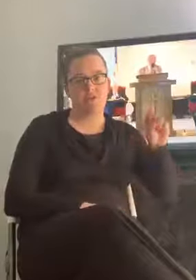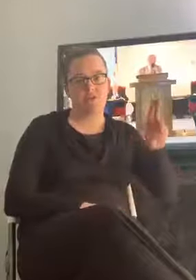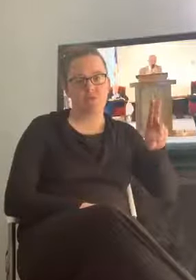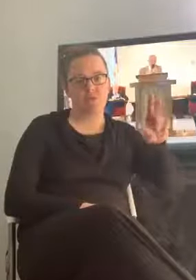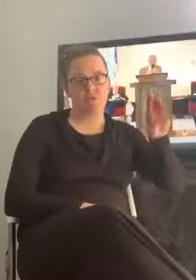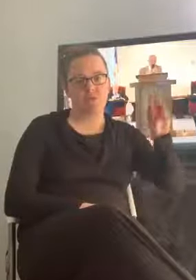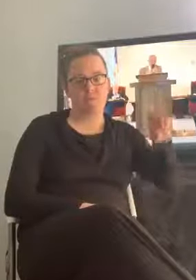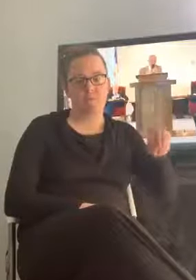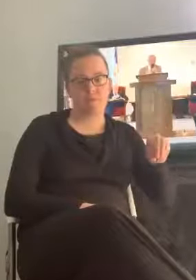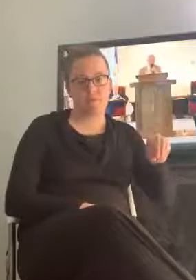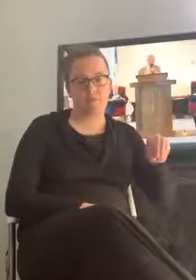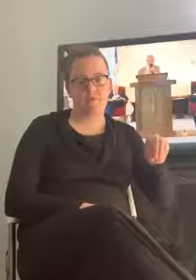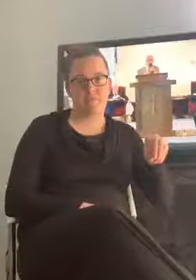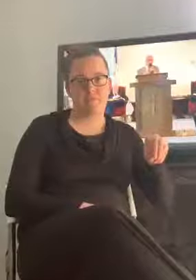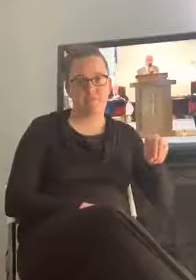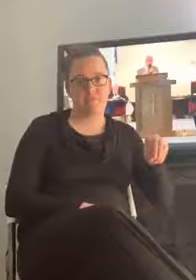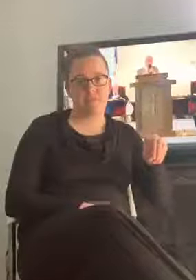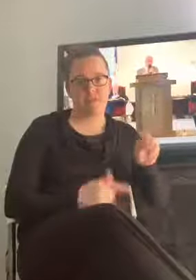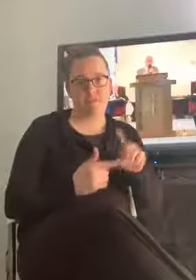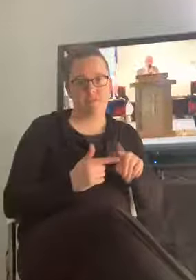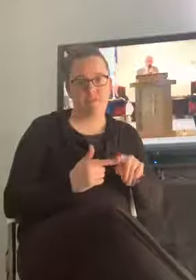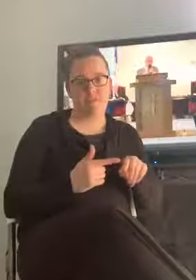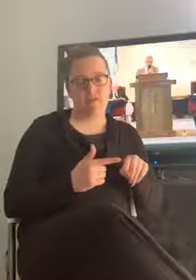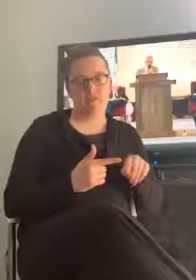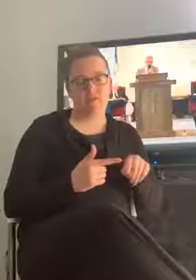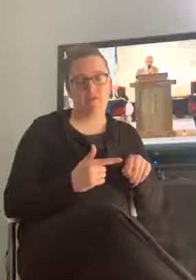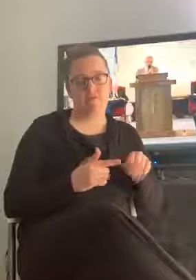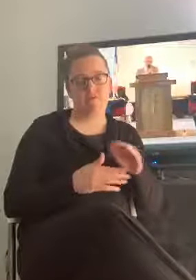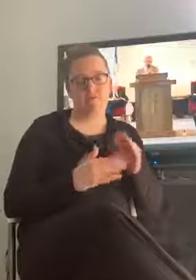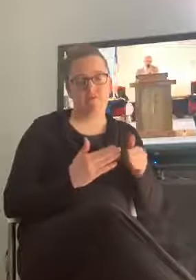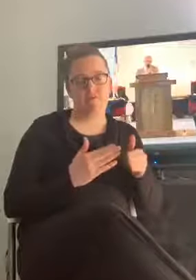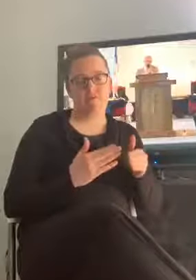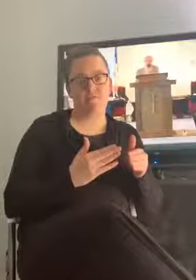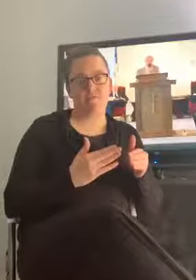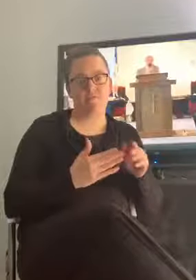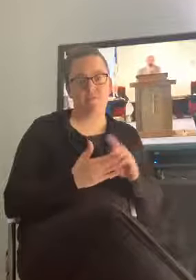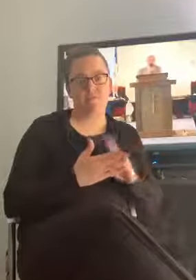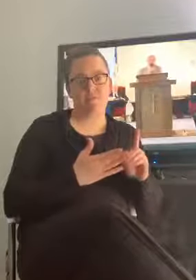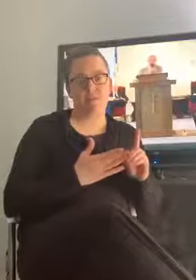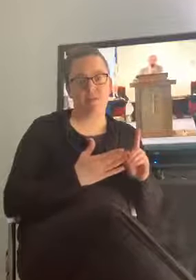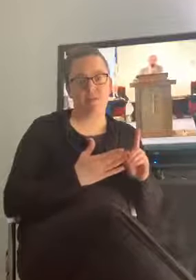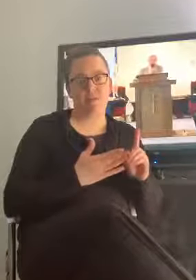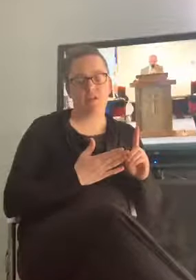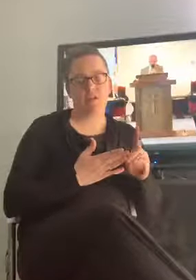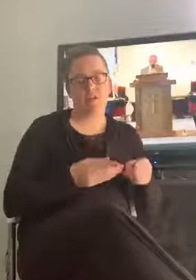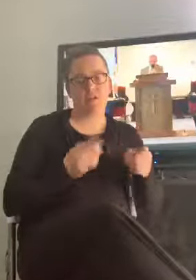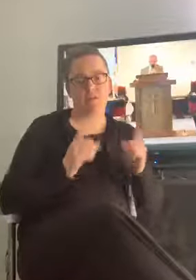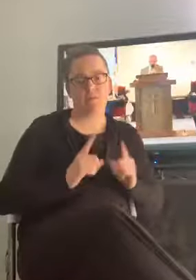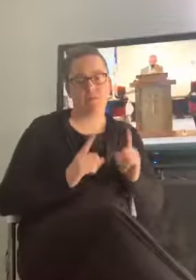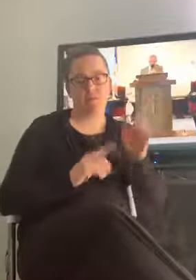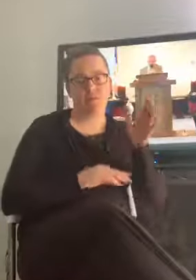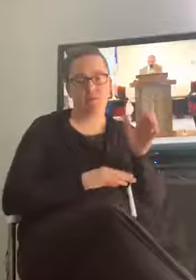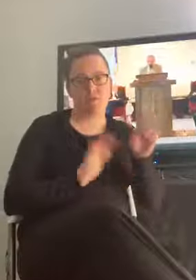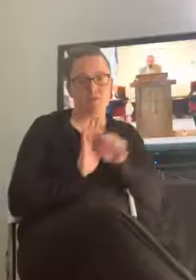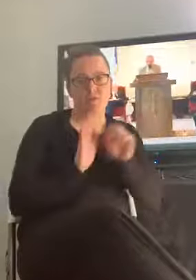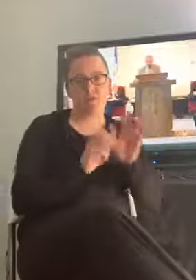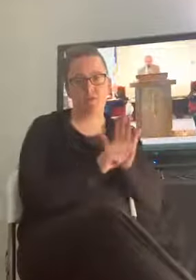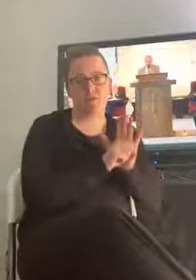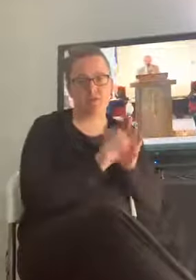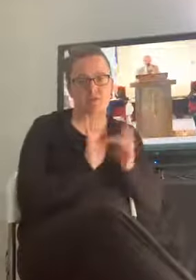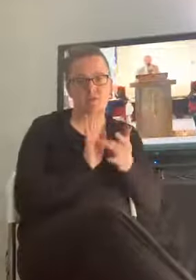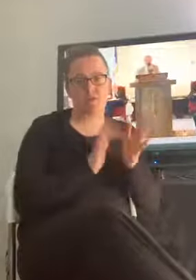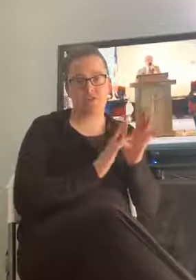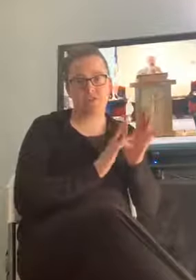week, or the week of Passion, All right. Leading up to his crucifixion.